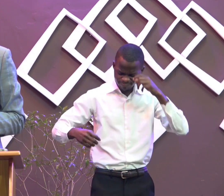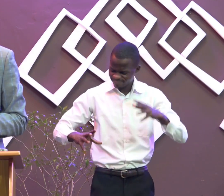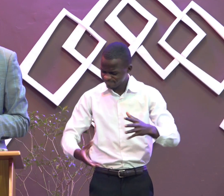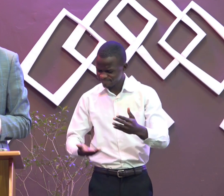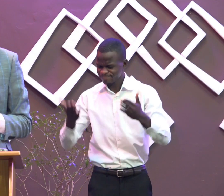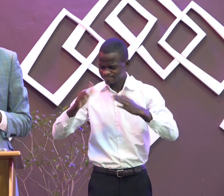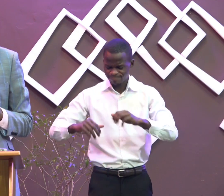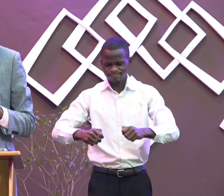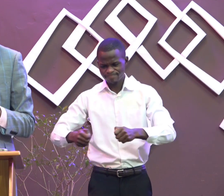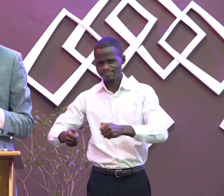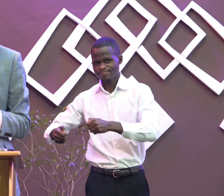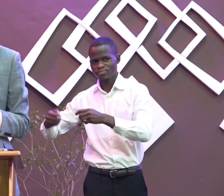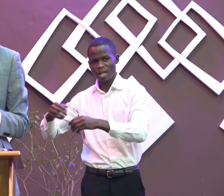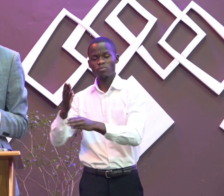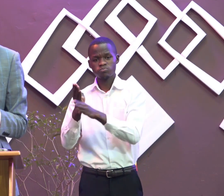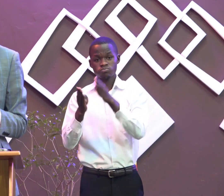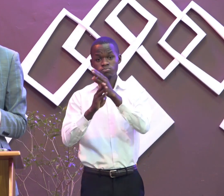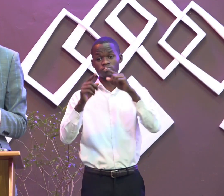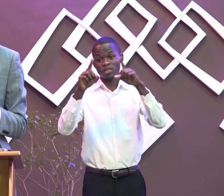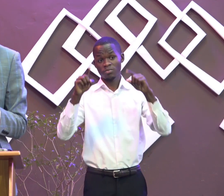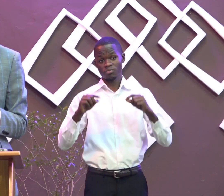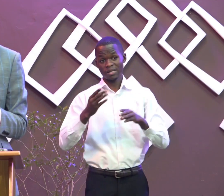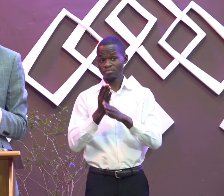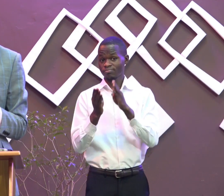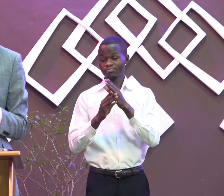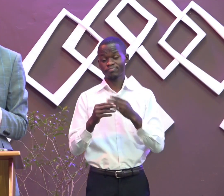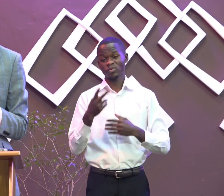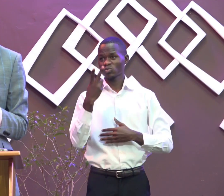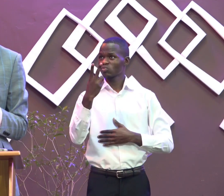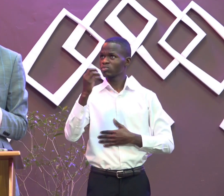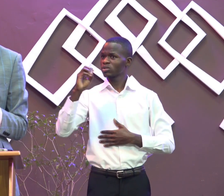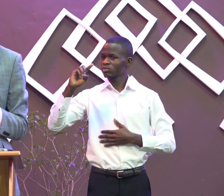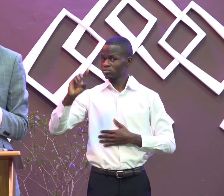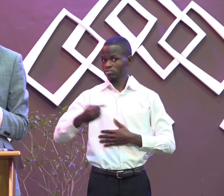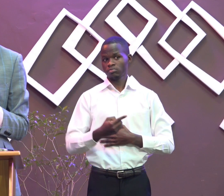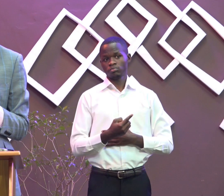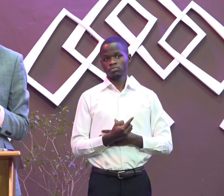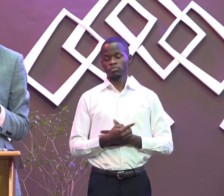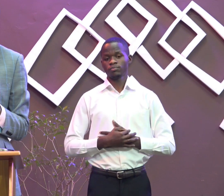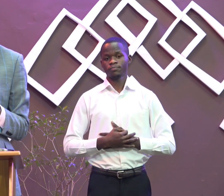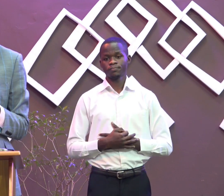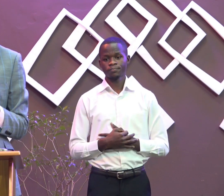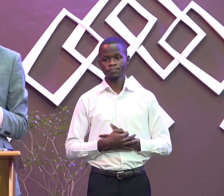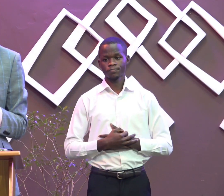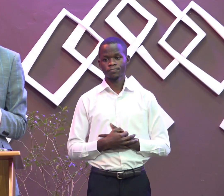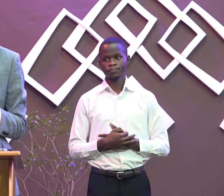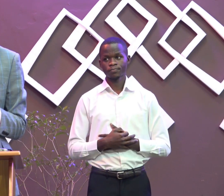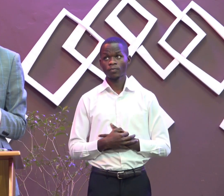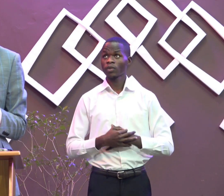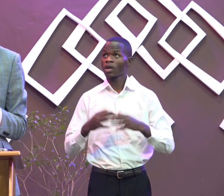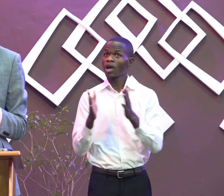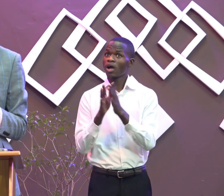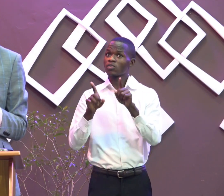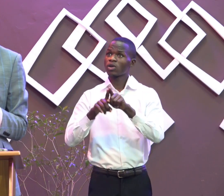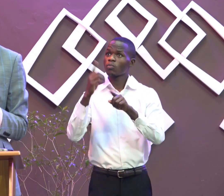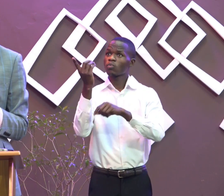went with him in Nansana where he had a plot of land and they made the bricks, 20,000 bricks that started the work. Era olulu